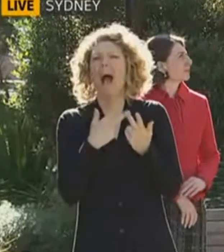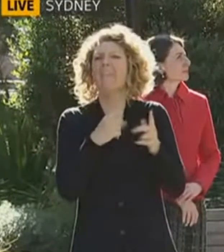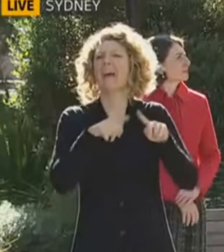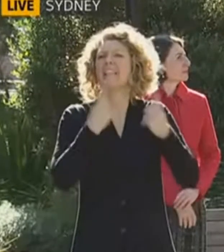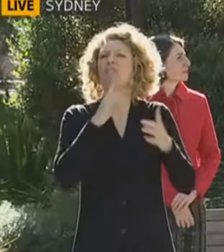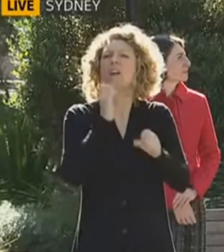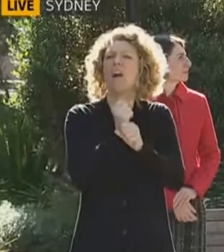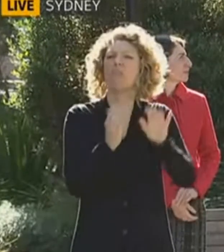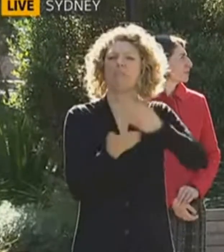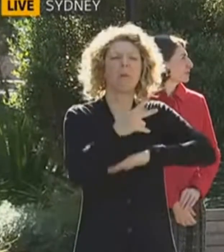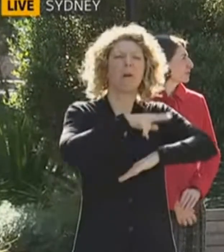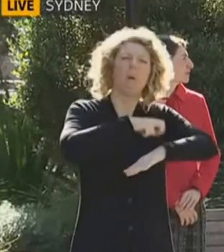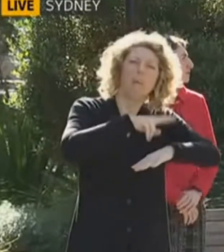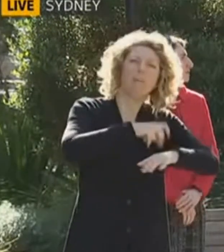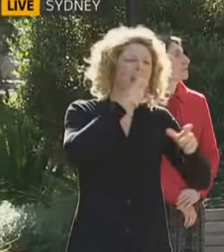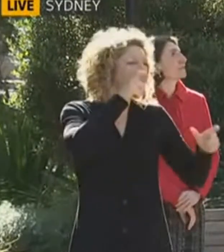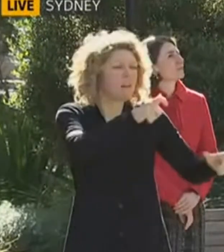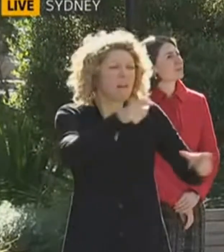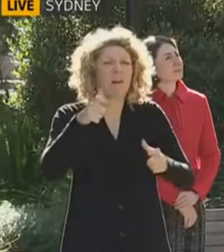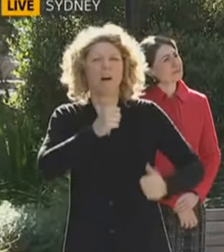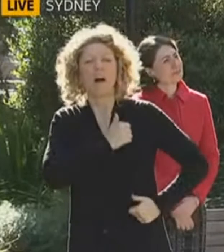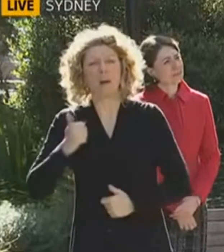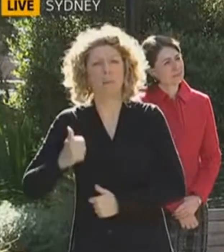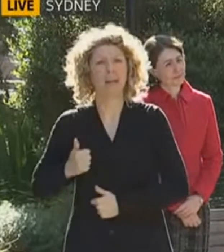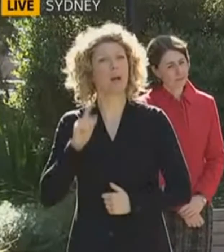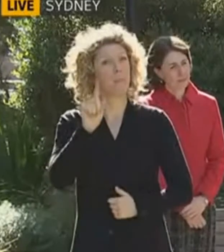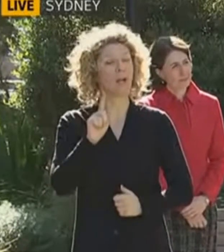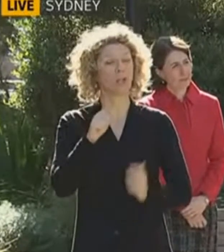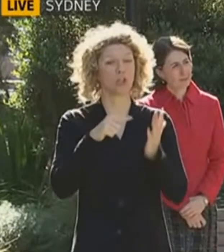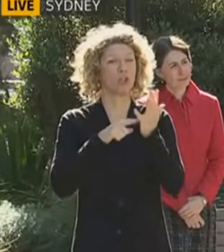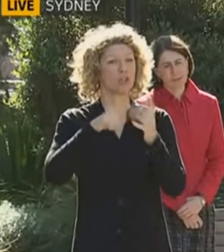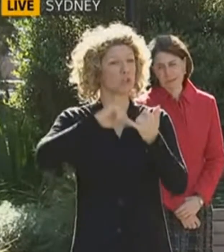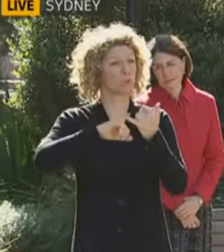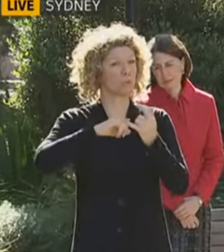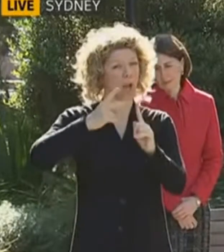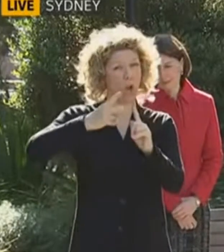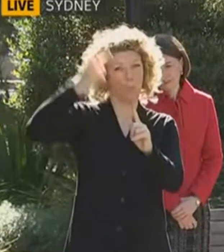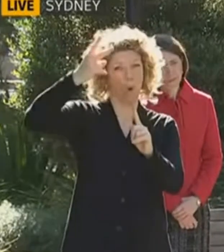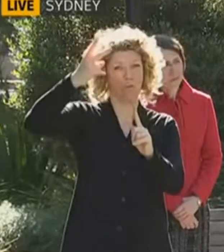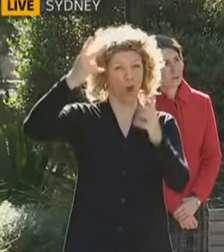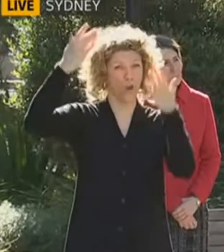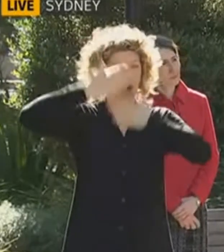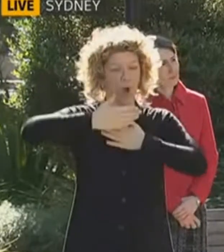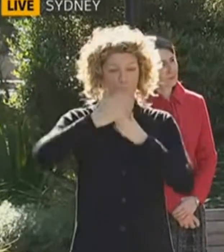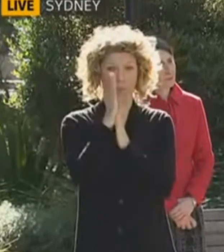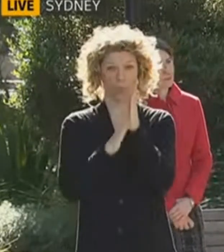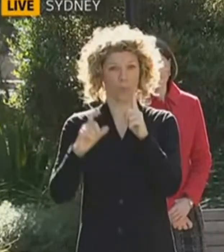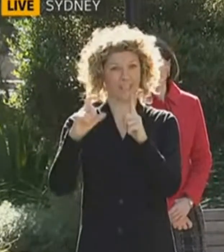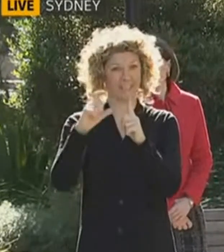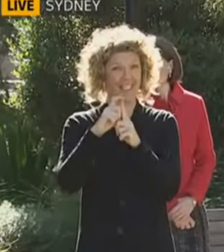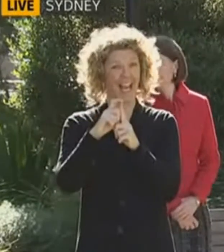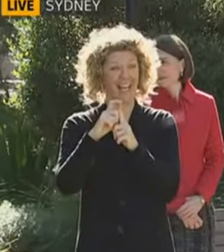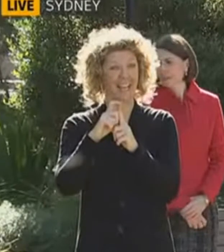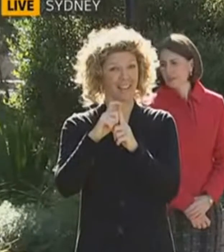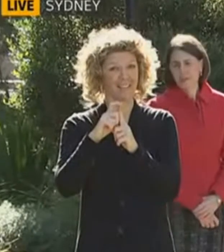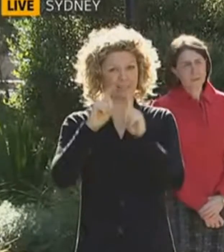services. But the reality is, in the first 72 hours from midnight Tuesday this week, it will be difficult, not impossible,